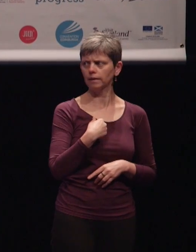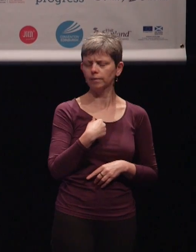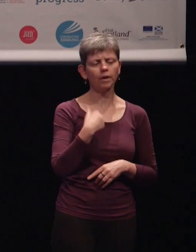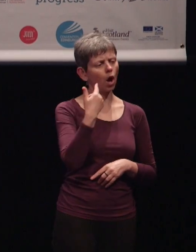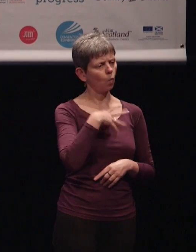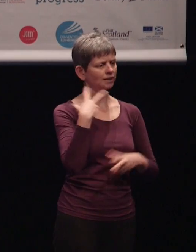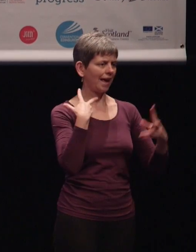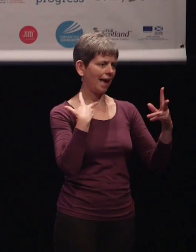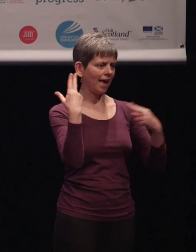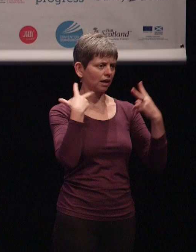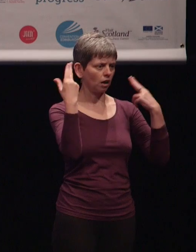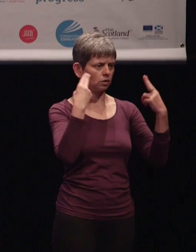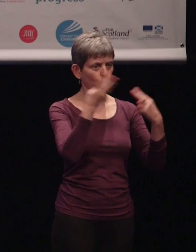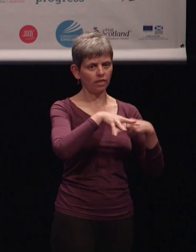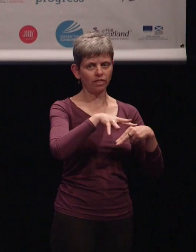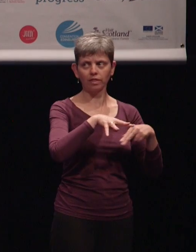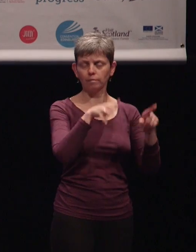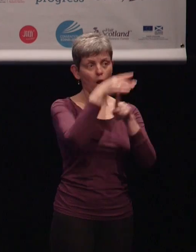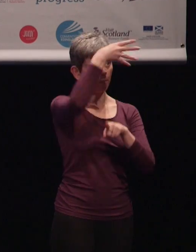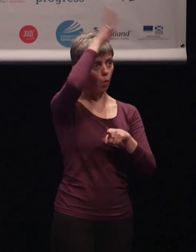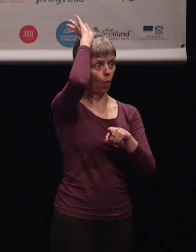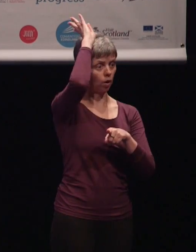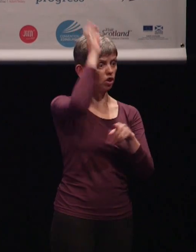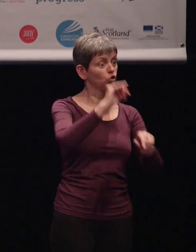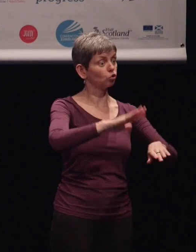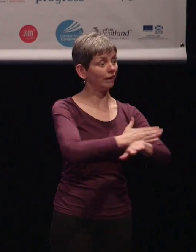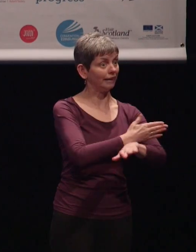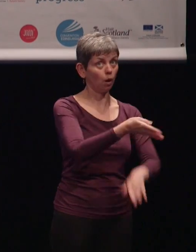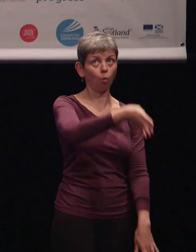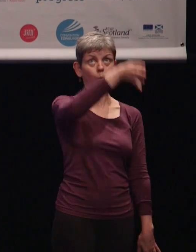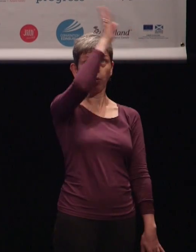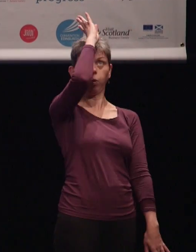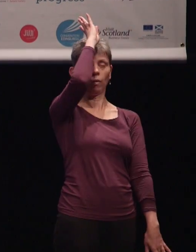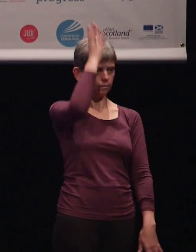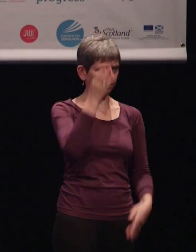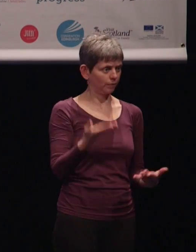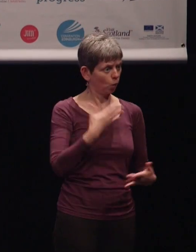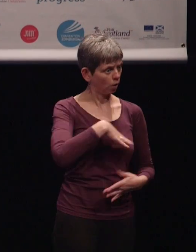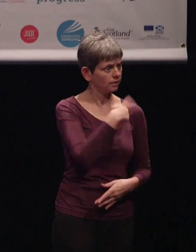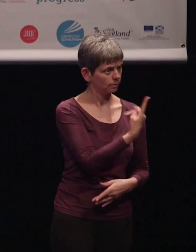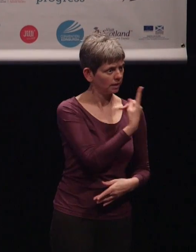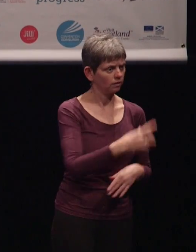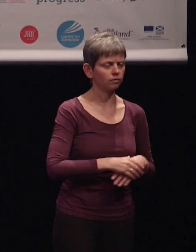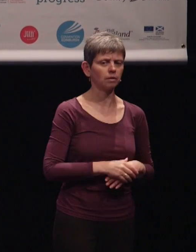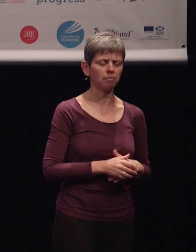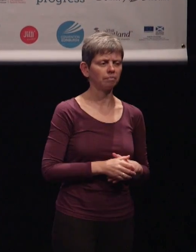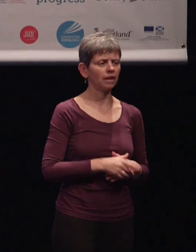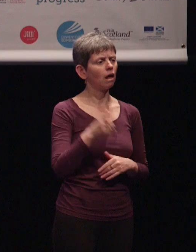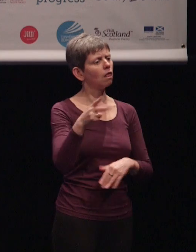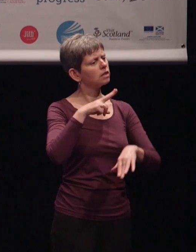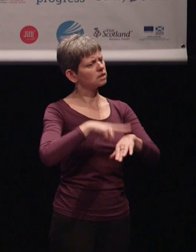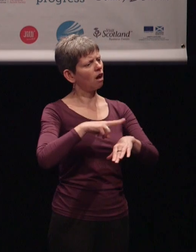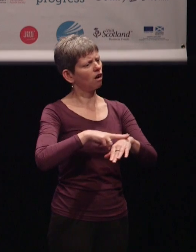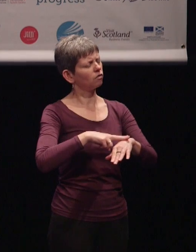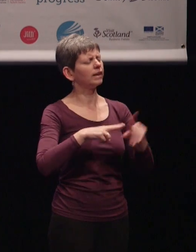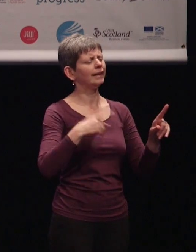haircut with, you know, a mohawk, a green one, big like that. And the staff,